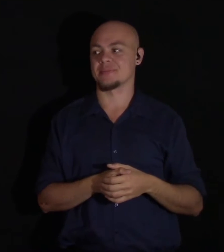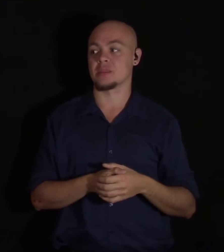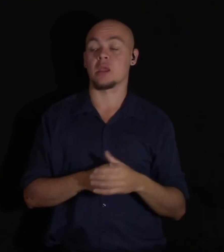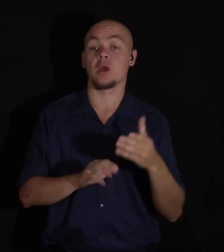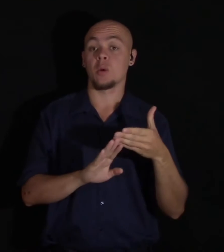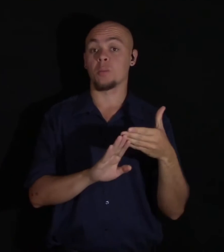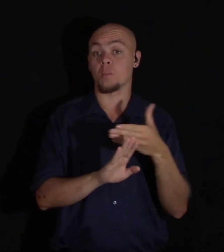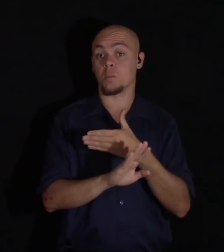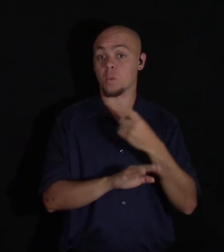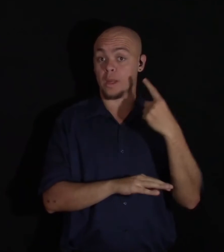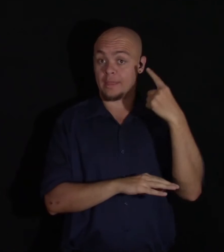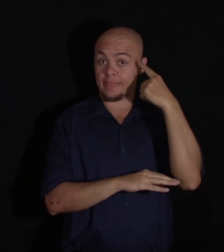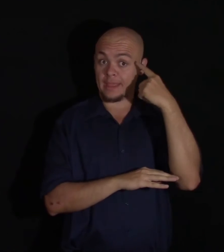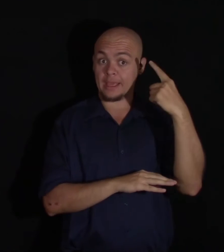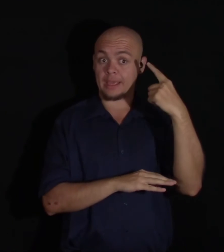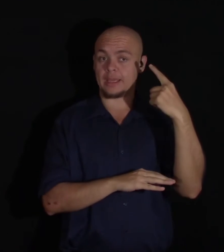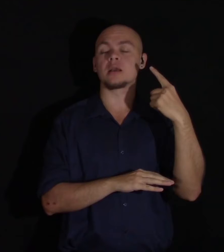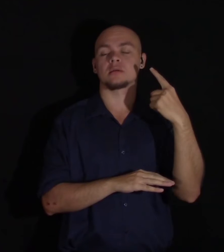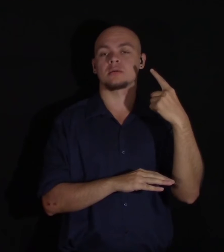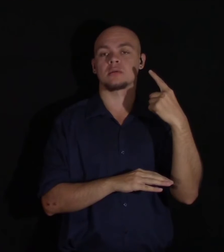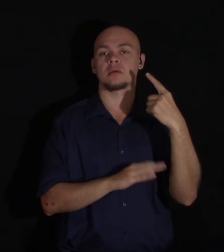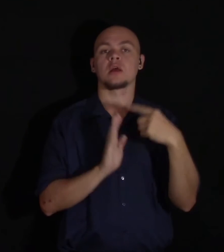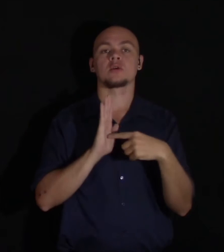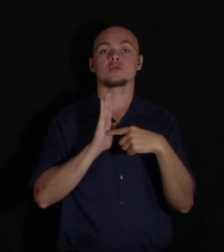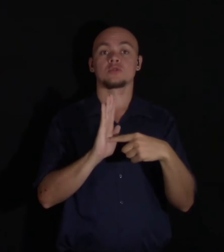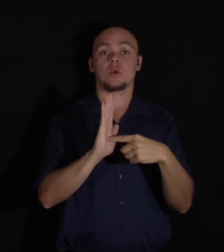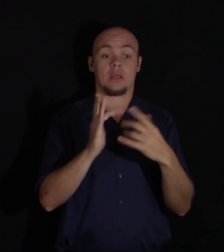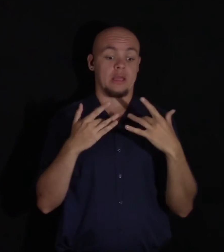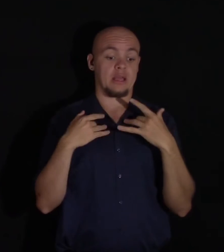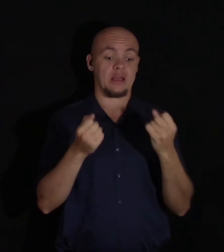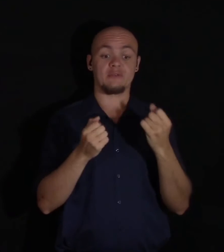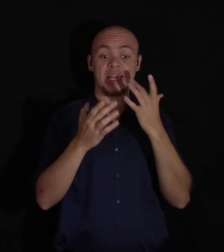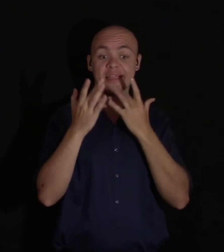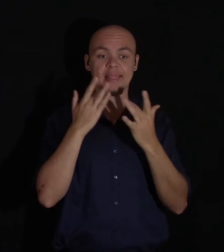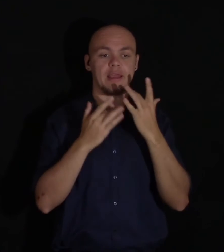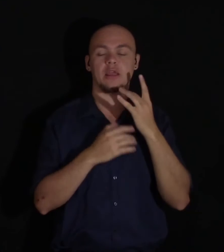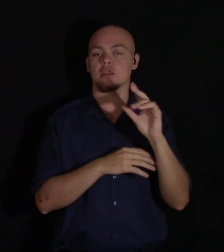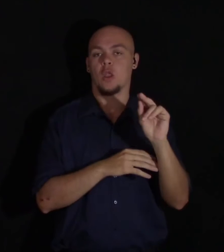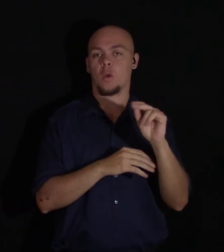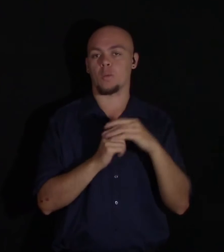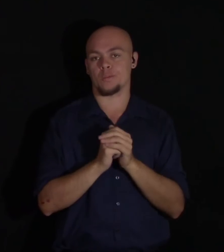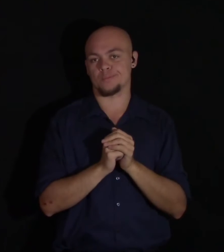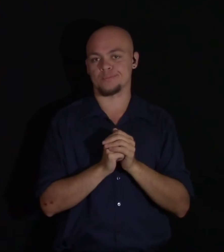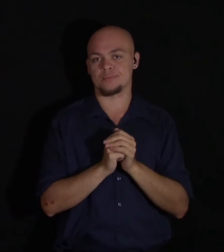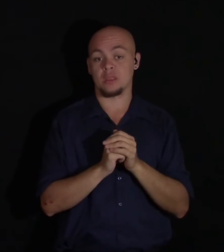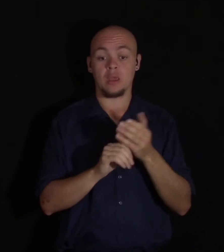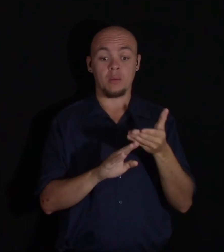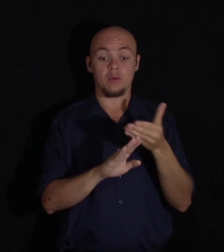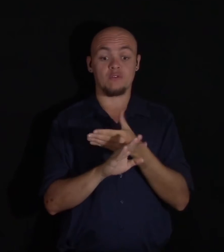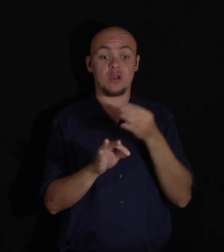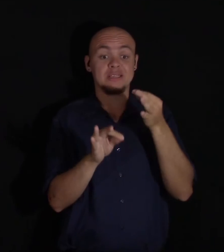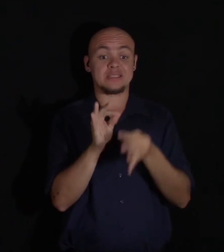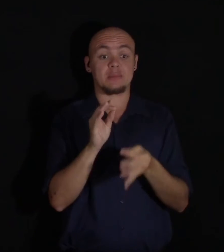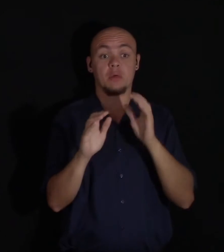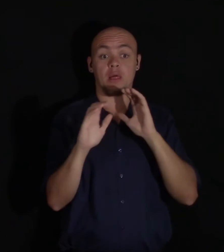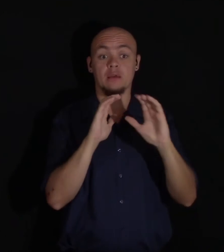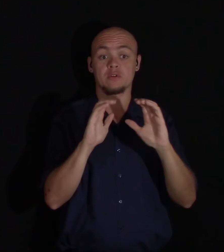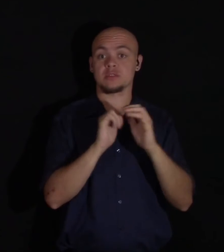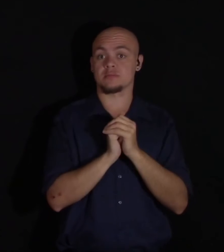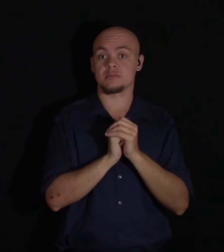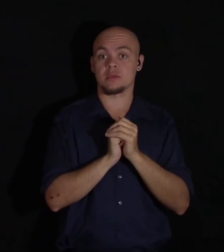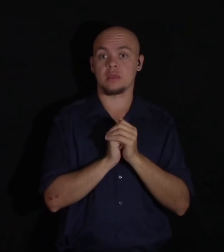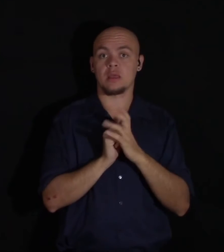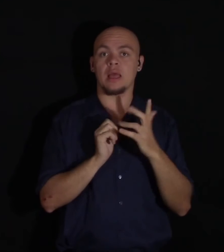Pre-thinking does not signify a lack of confidence. Sometimes, even before the simplest of conversations, I